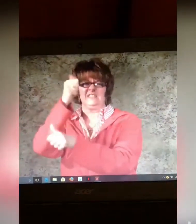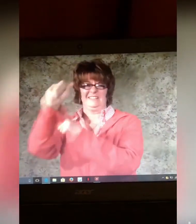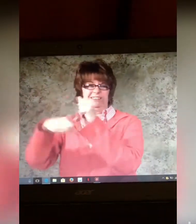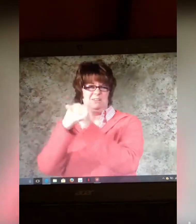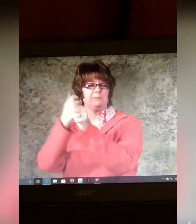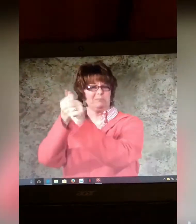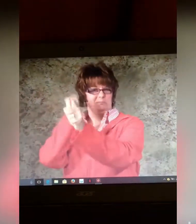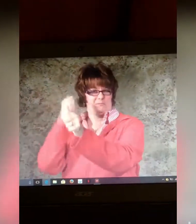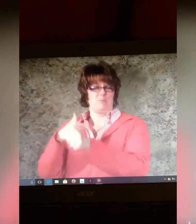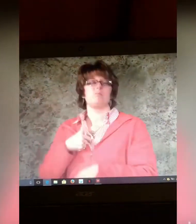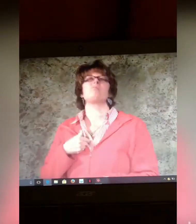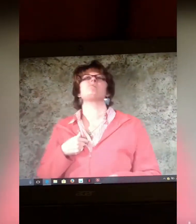And